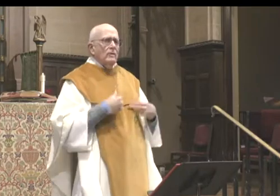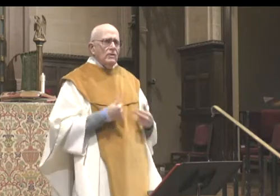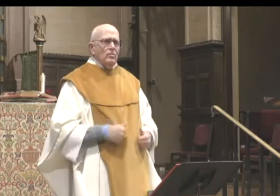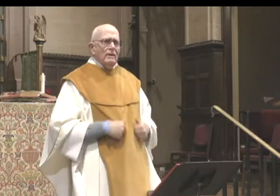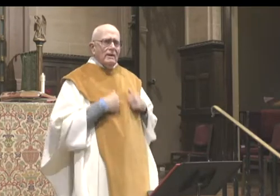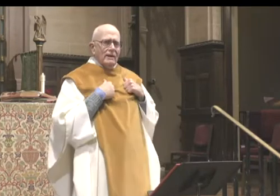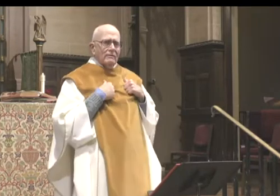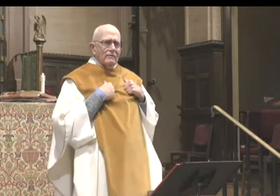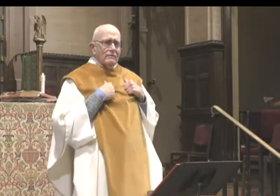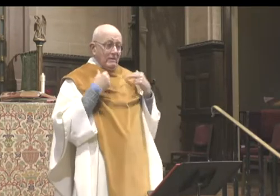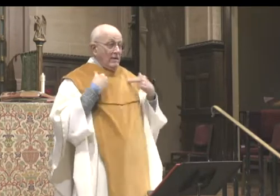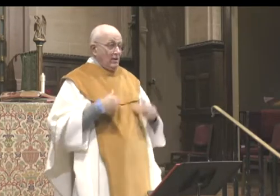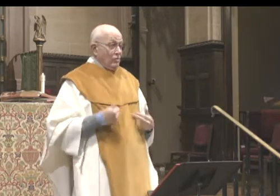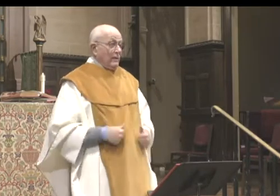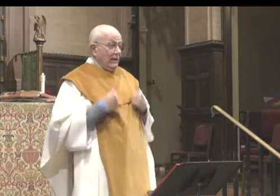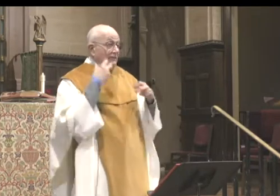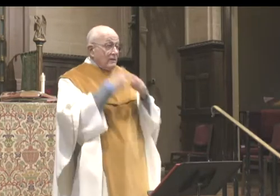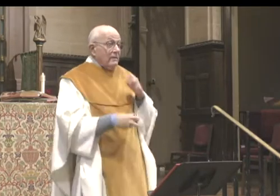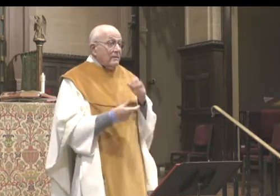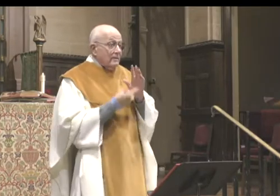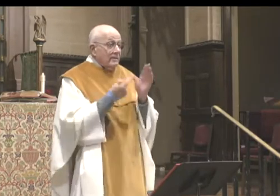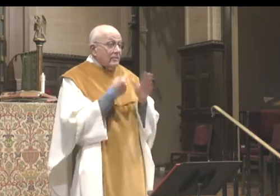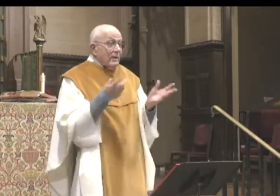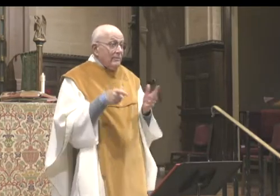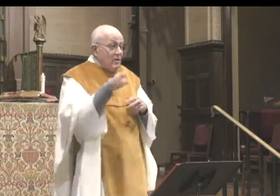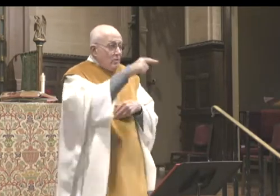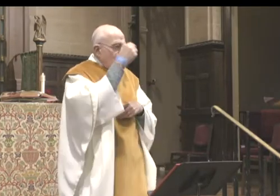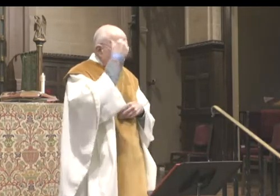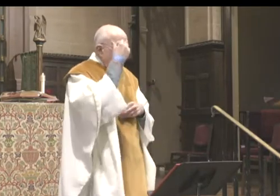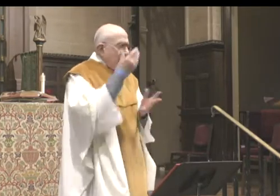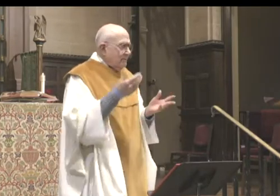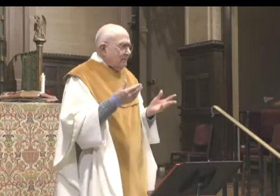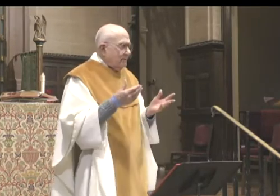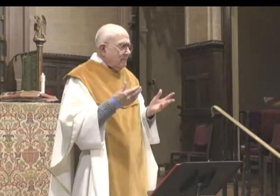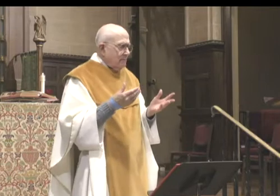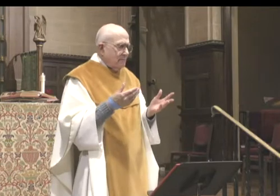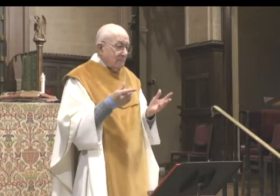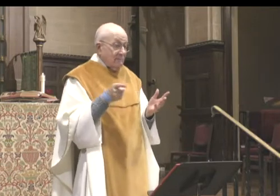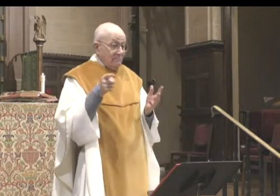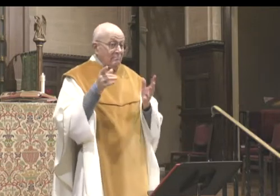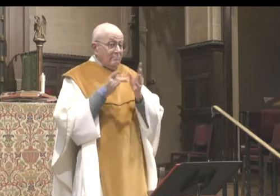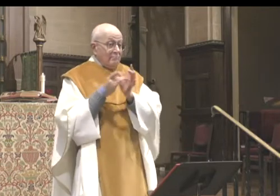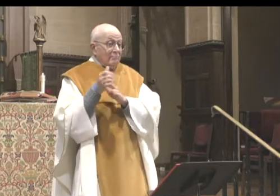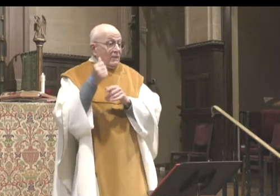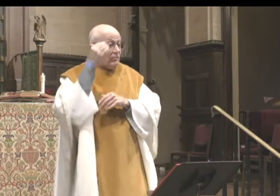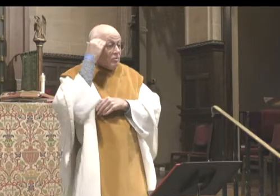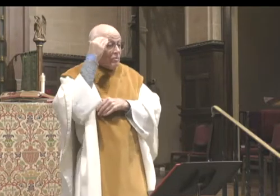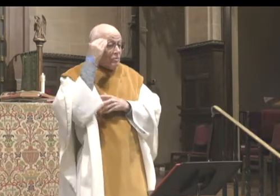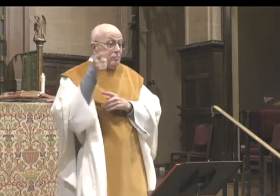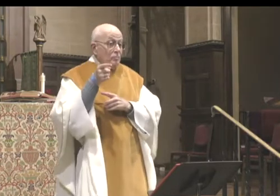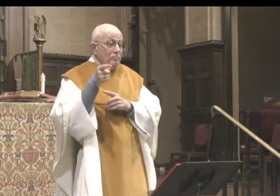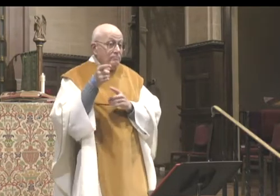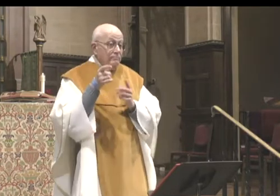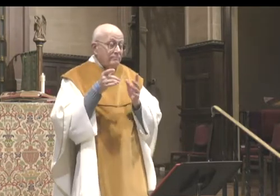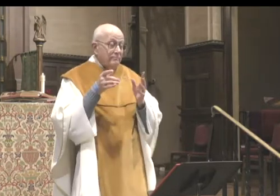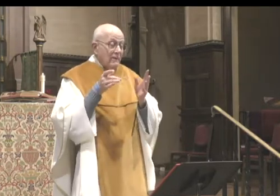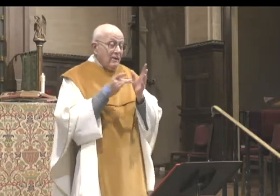earth. Why? To join our human life. And human life is tough sometimes, you know that. Jesus knew